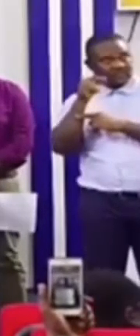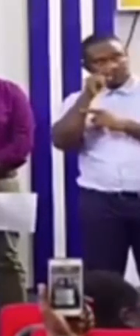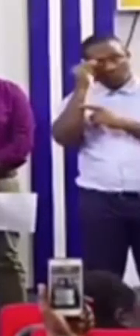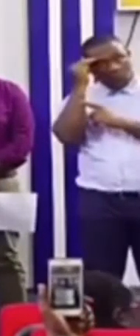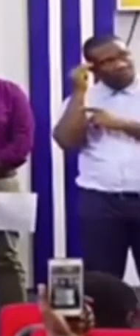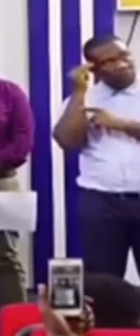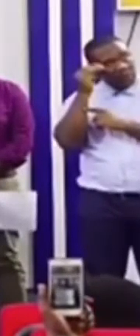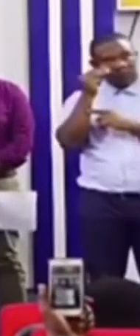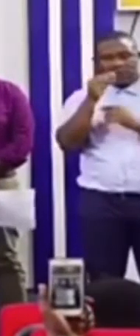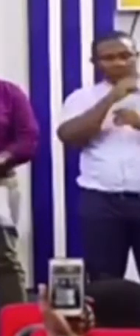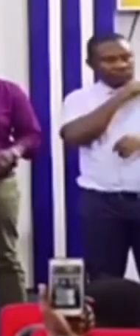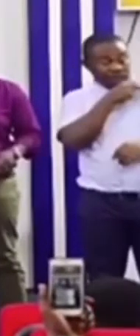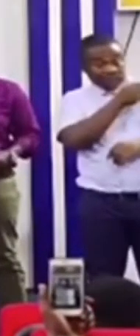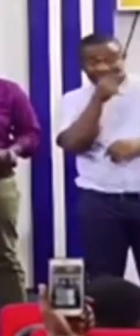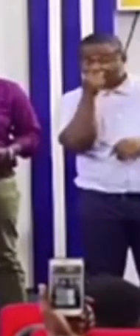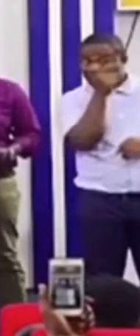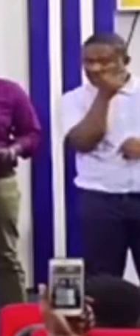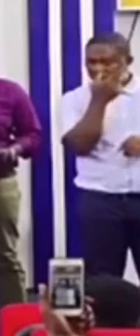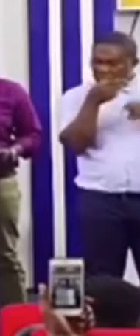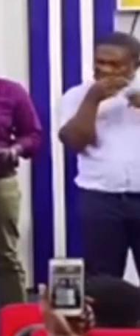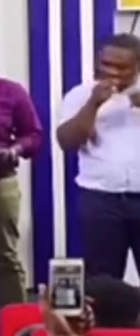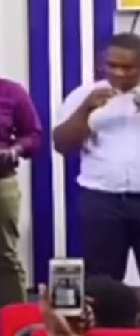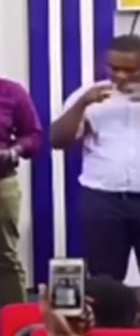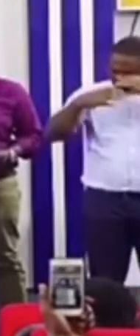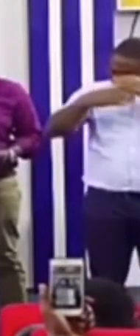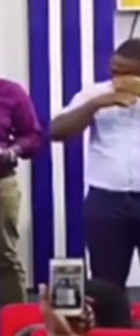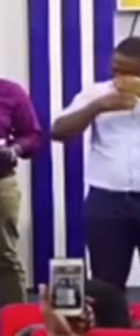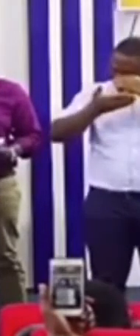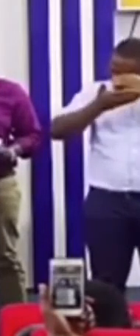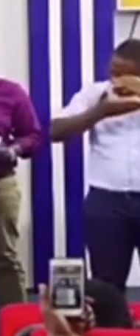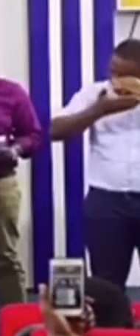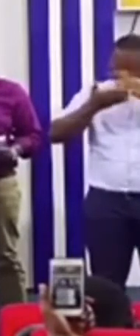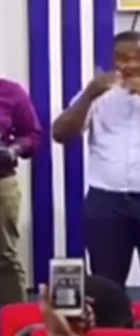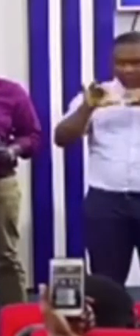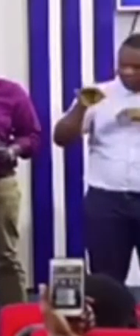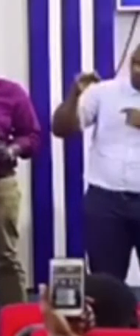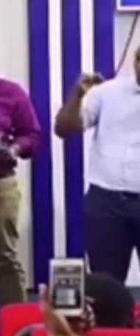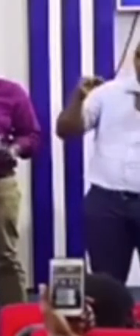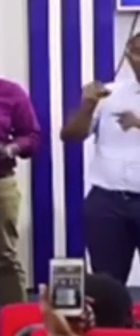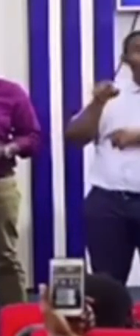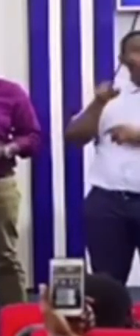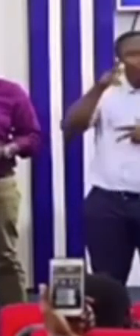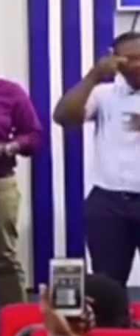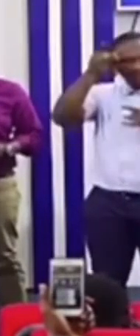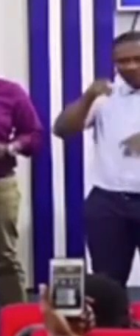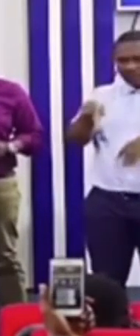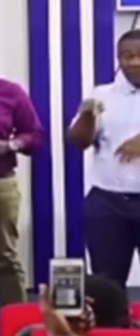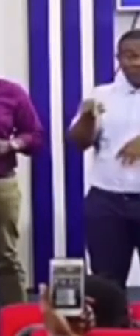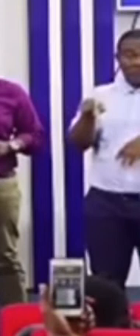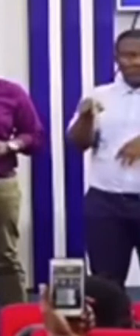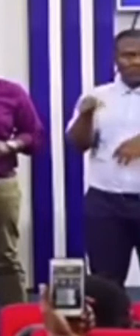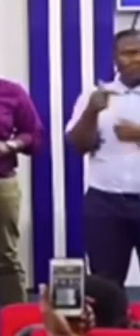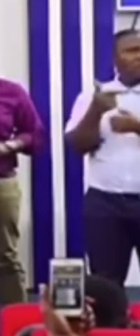Research, and within a short while, we had the report from Noguchi confirming that Ghana